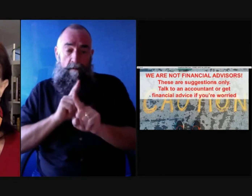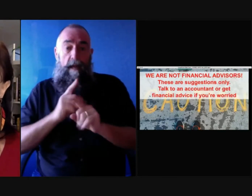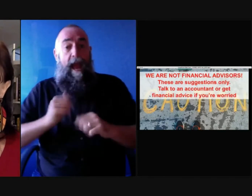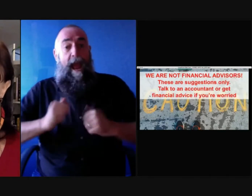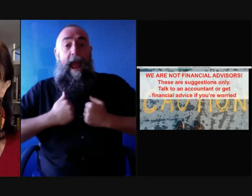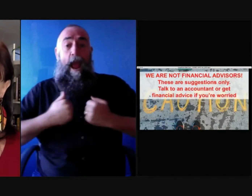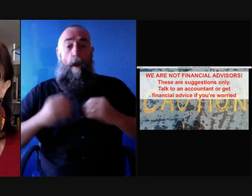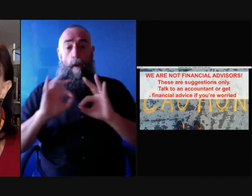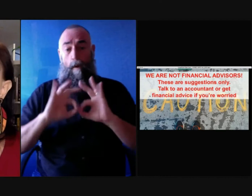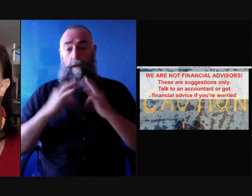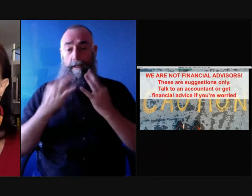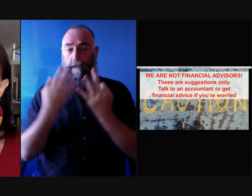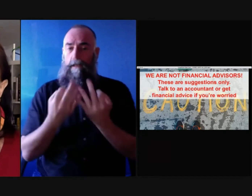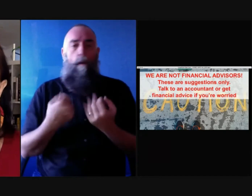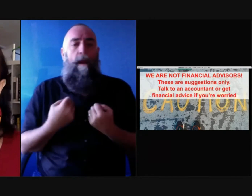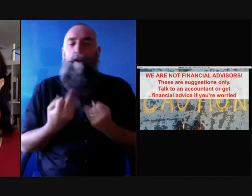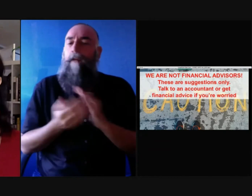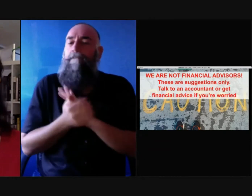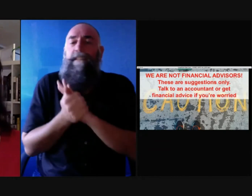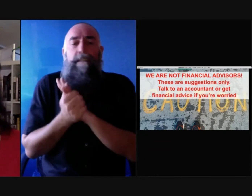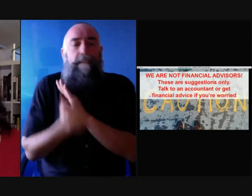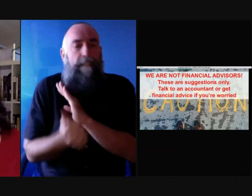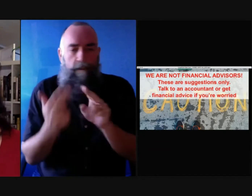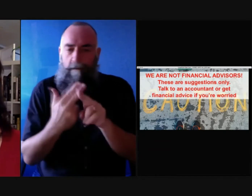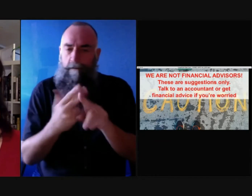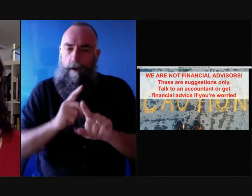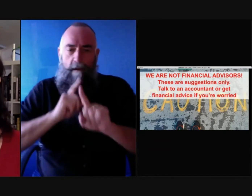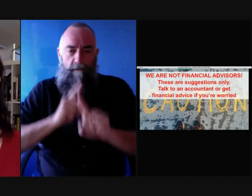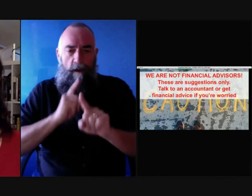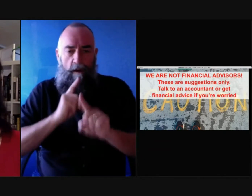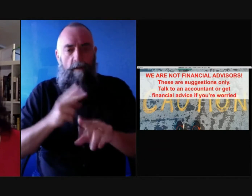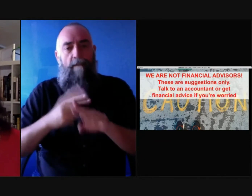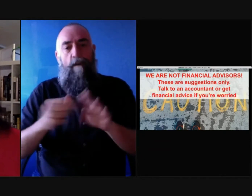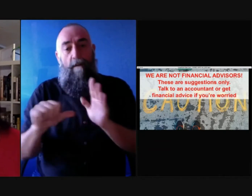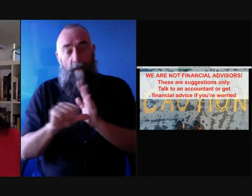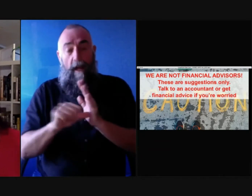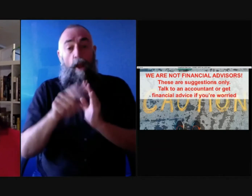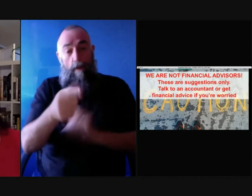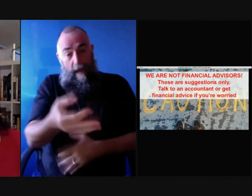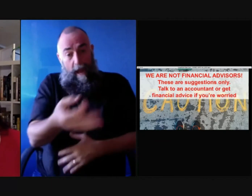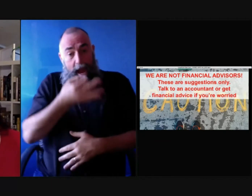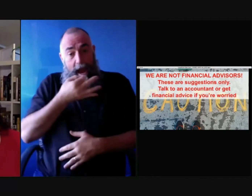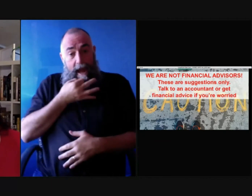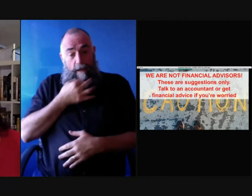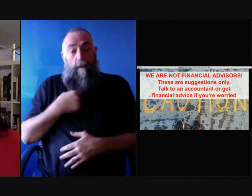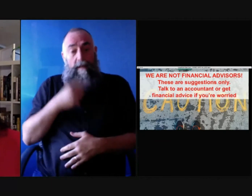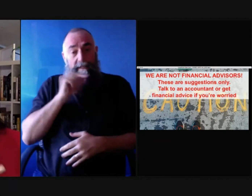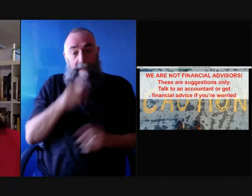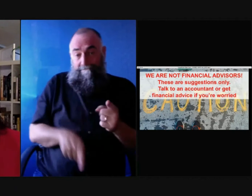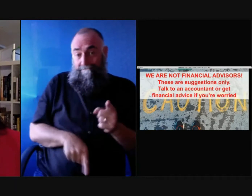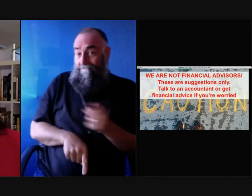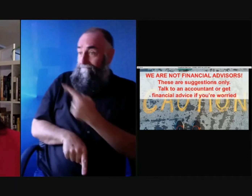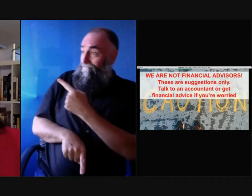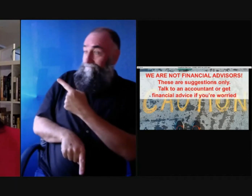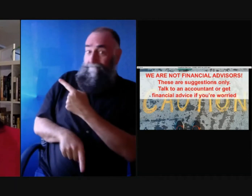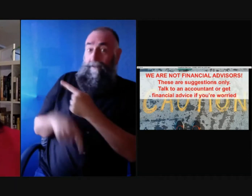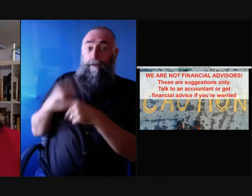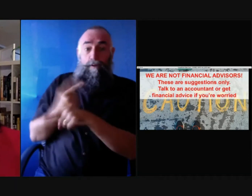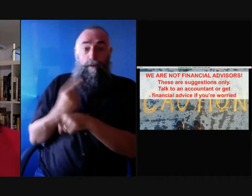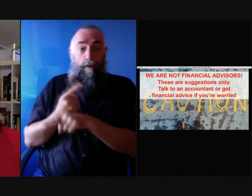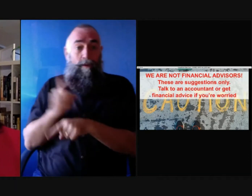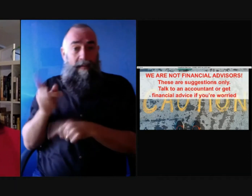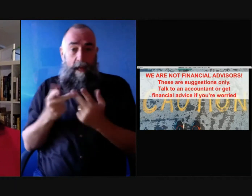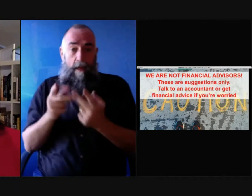a financial advisor. We have people that we can refer you to, but it's important to remember that everything I'm sharing with you